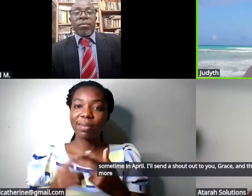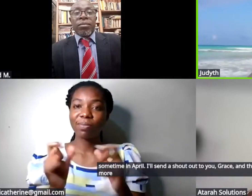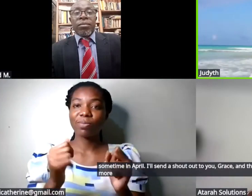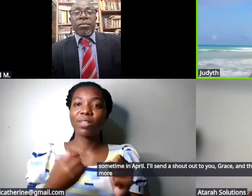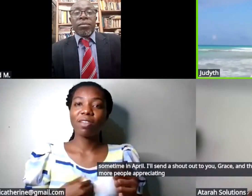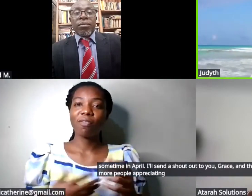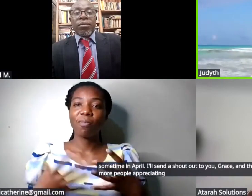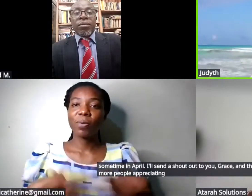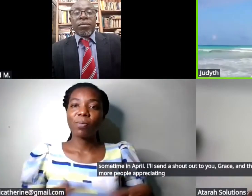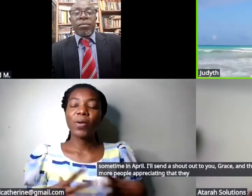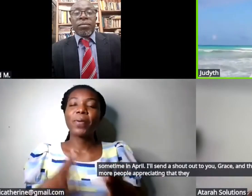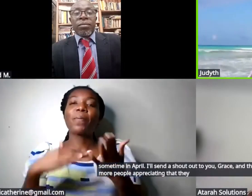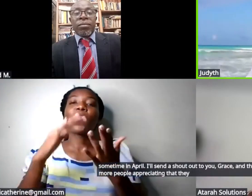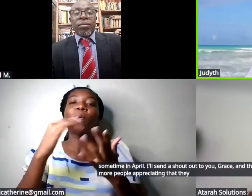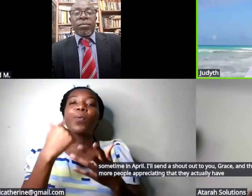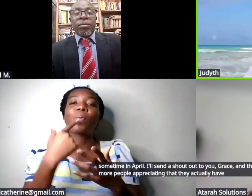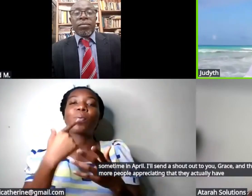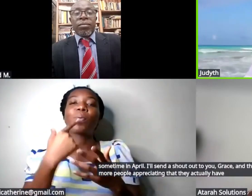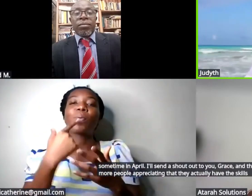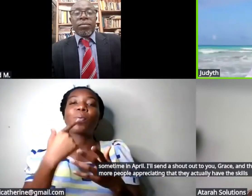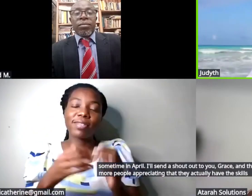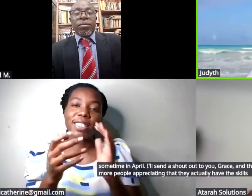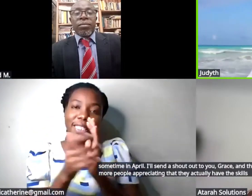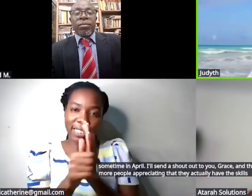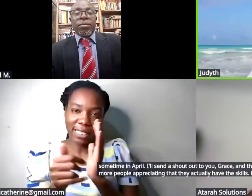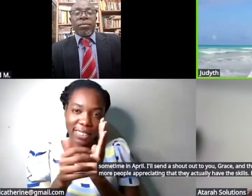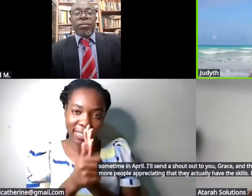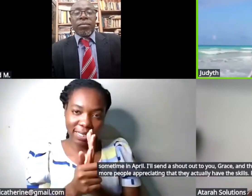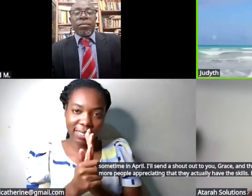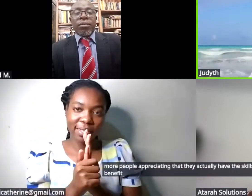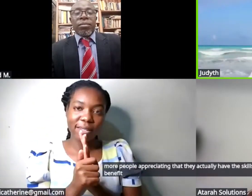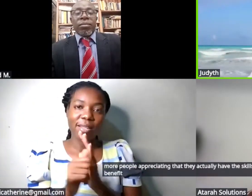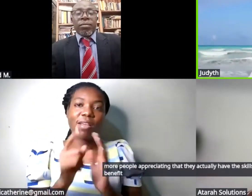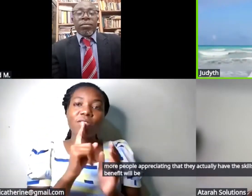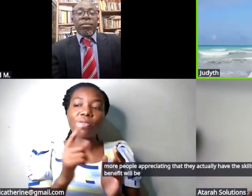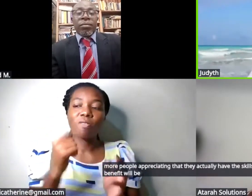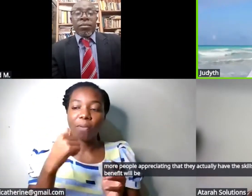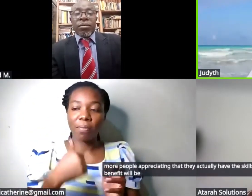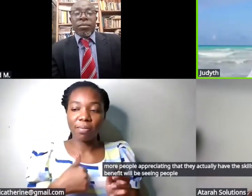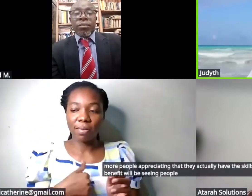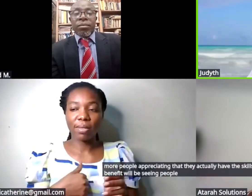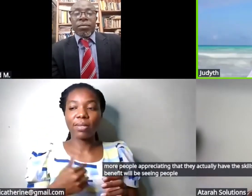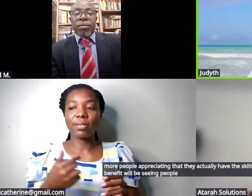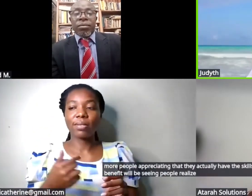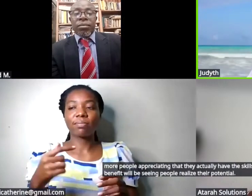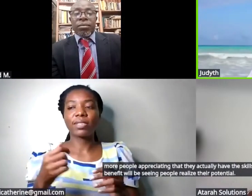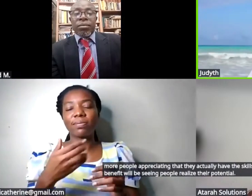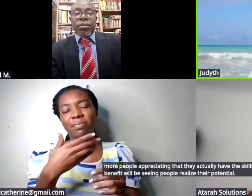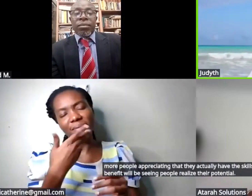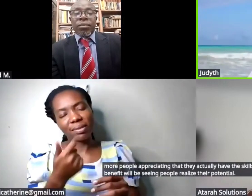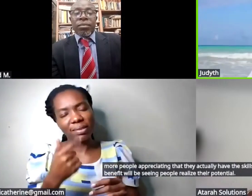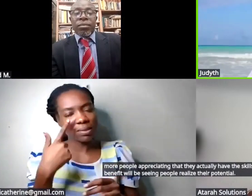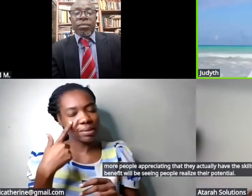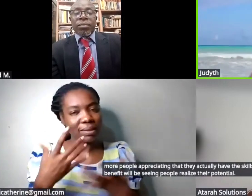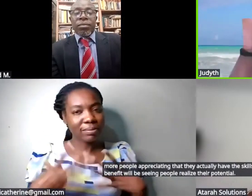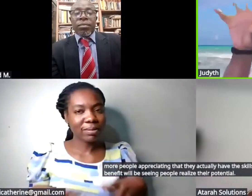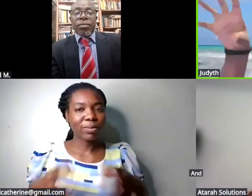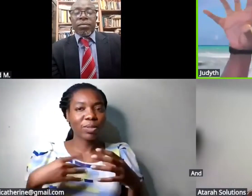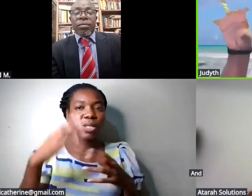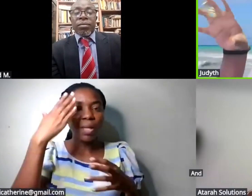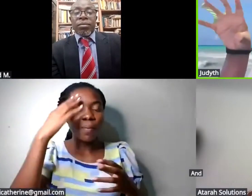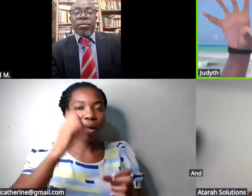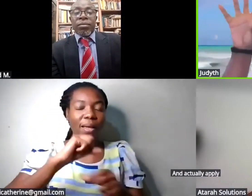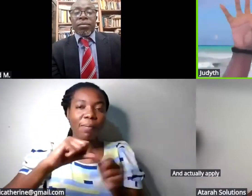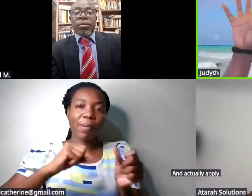they actually have the skills. For me, the benefit will be seeing people realize their potential and actually apply their